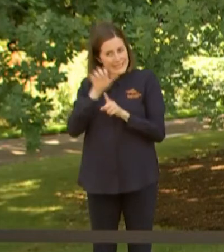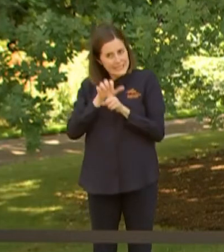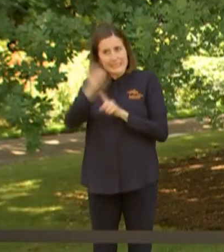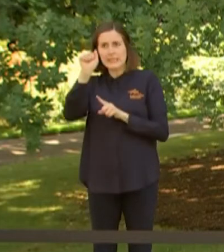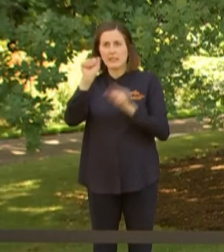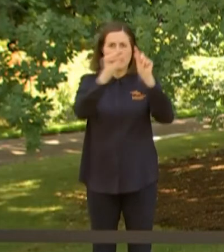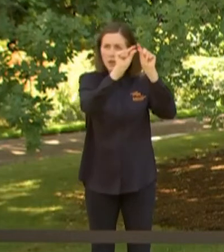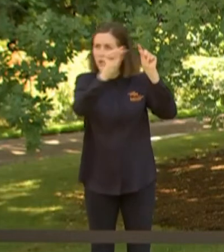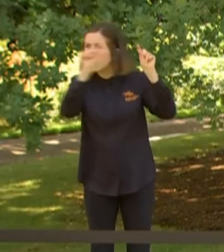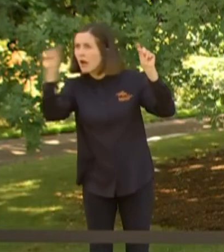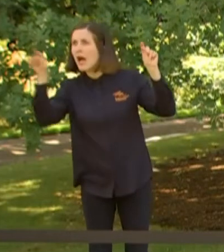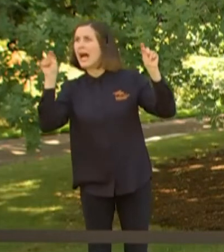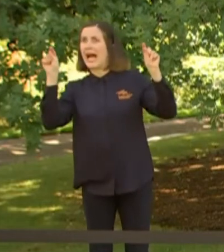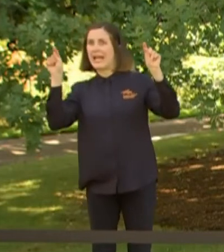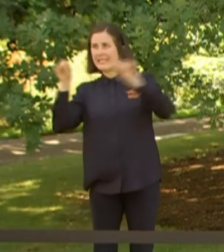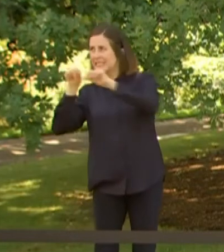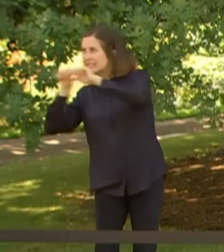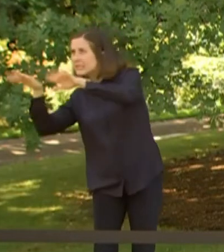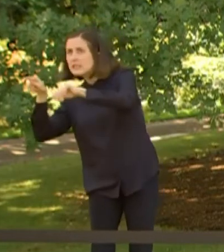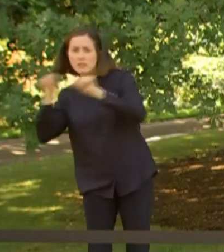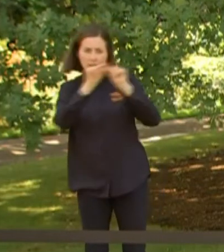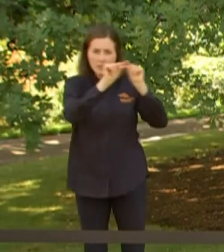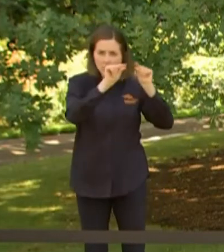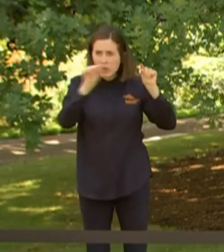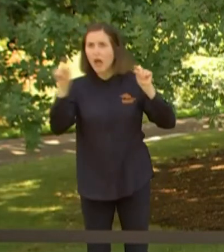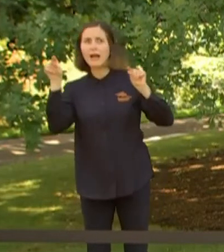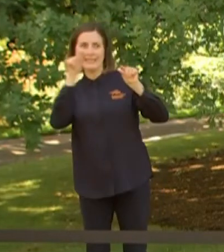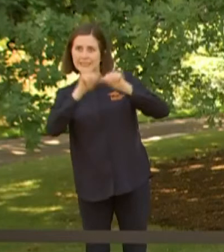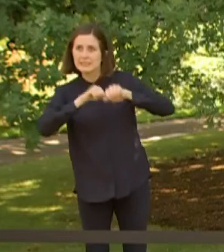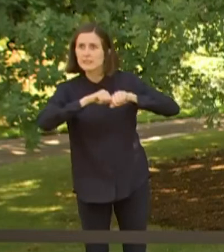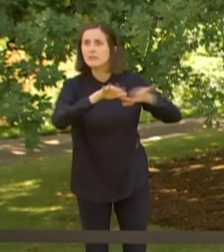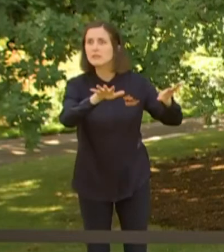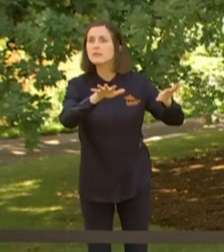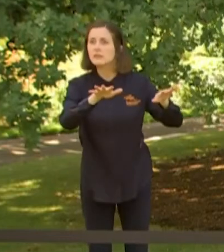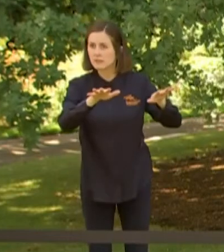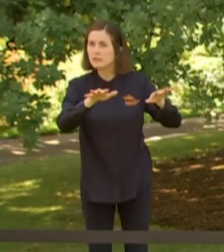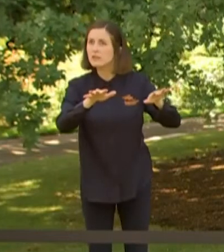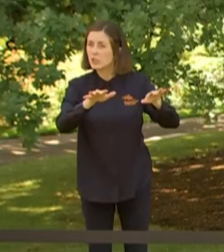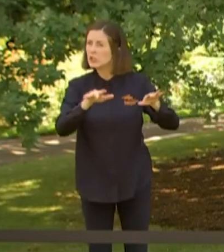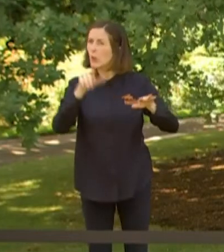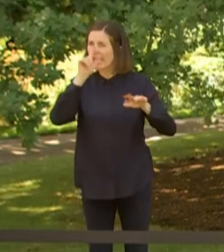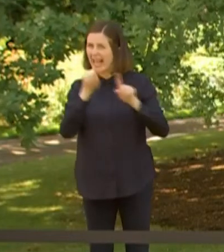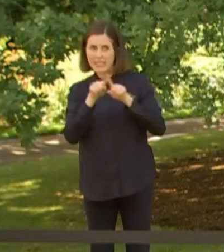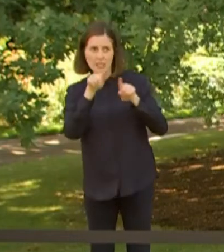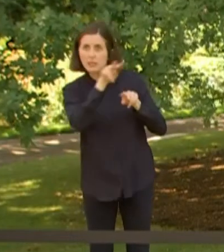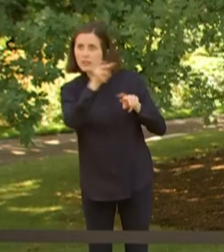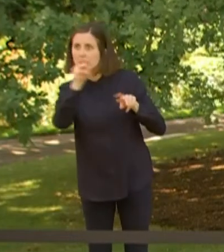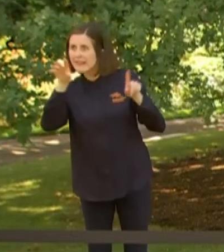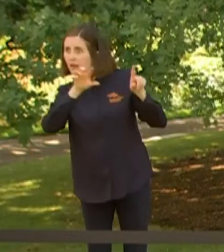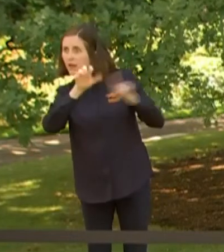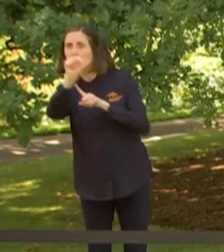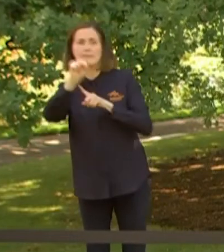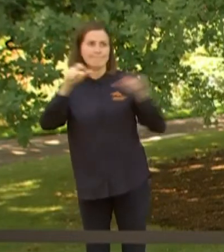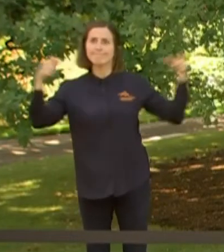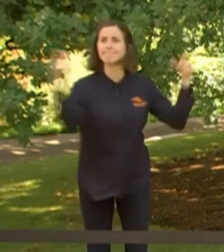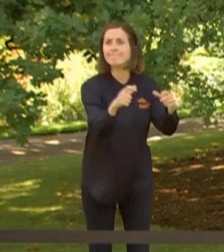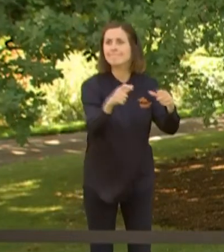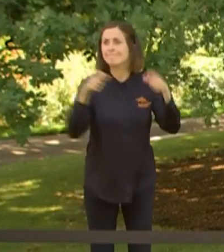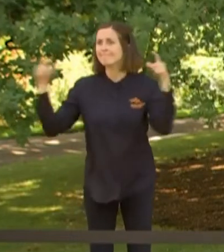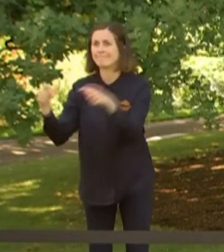has immediately at hand the information they need to be able to lock any outbreak down as quickly as